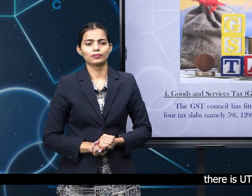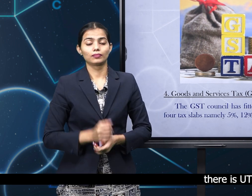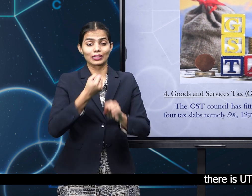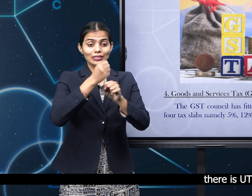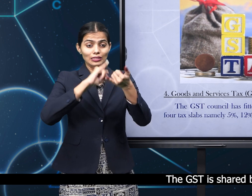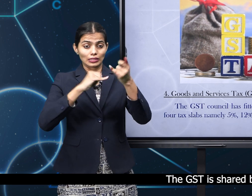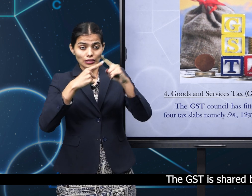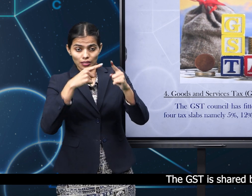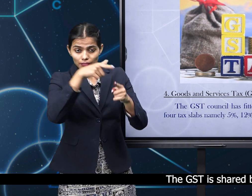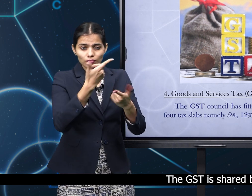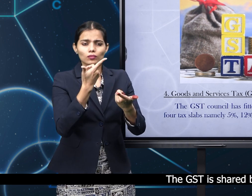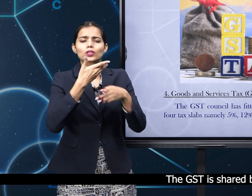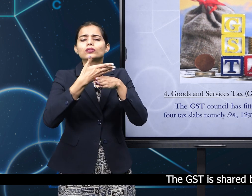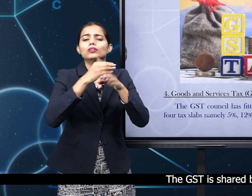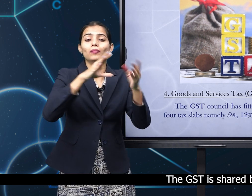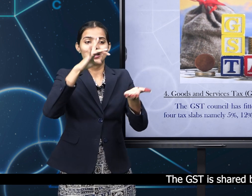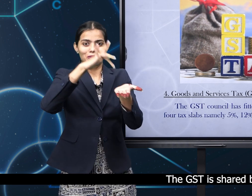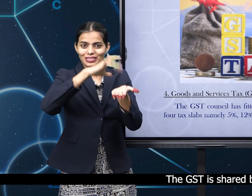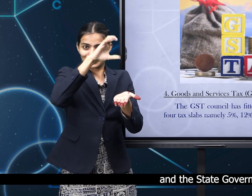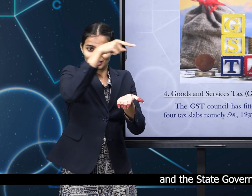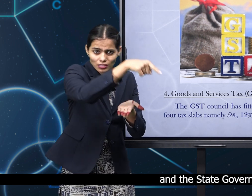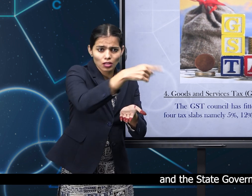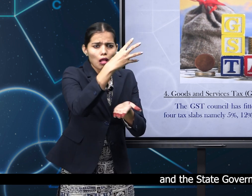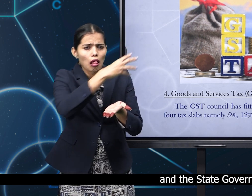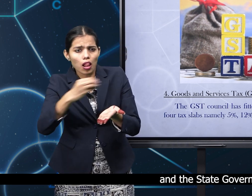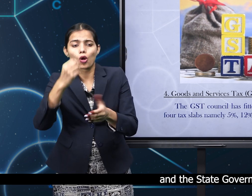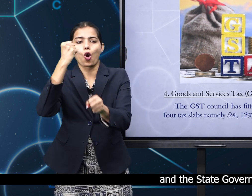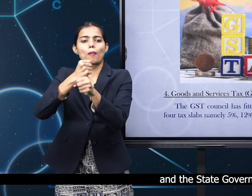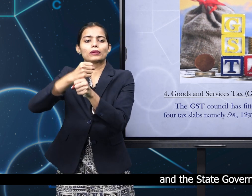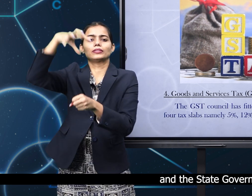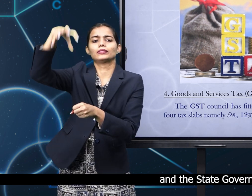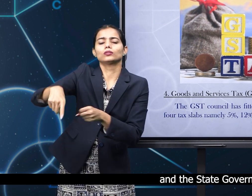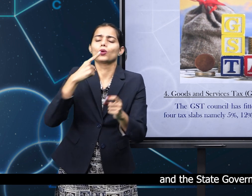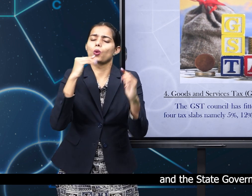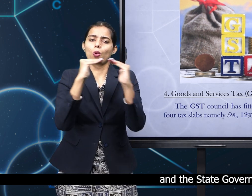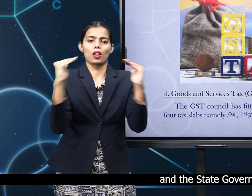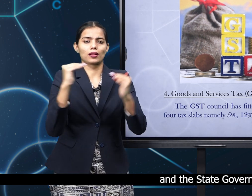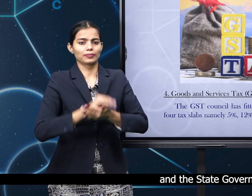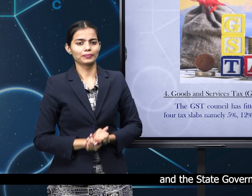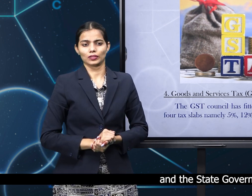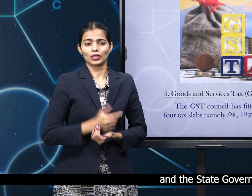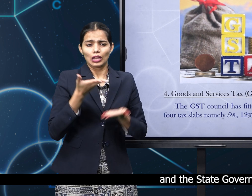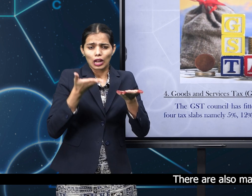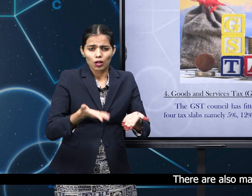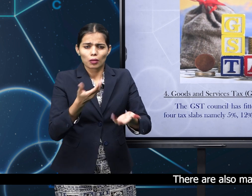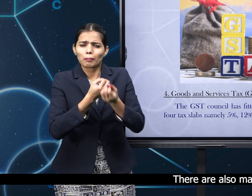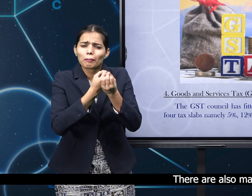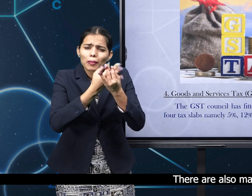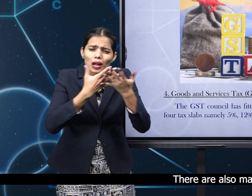The GST shared by the central and the state governments equally. There are also